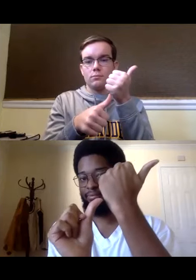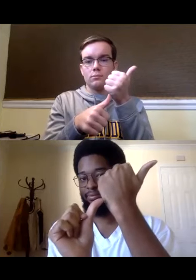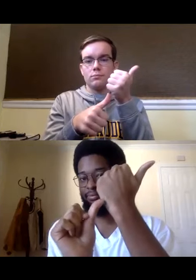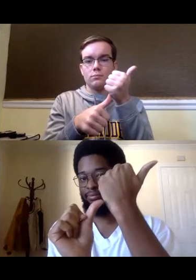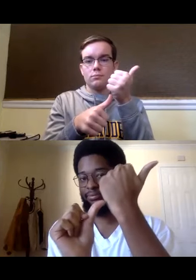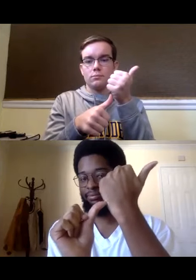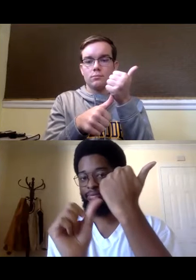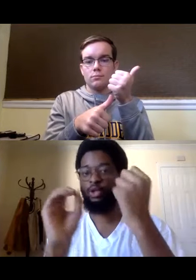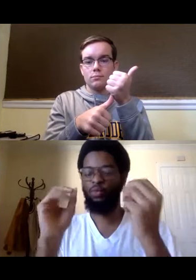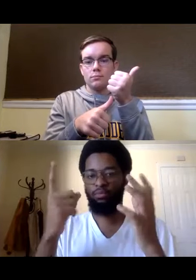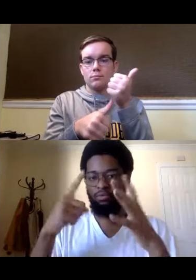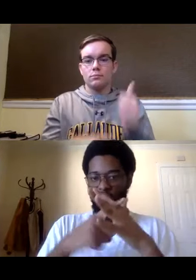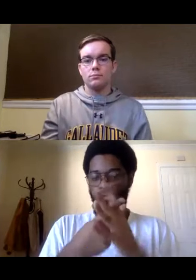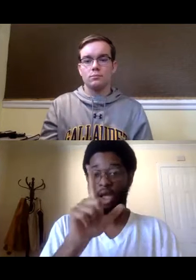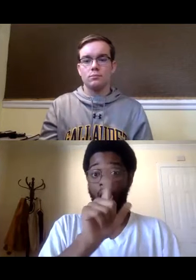assist.